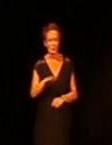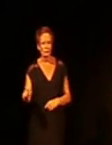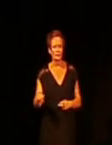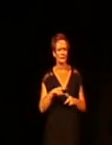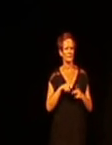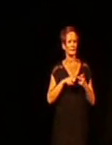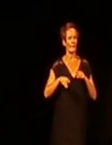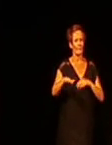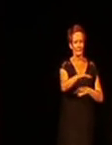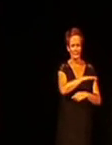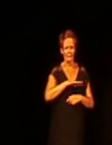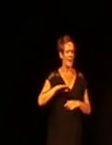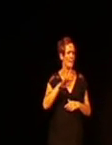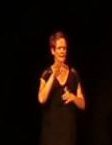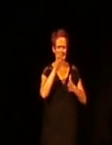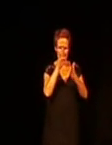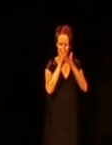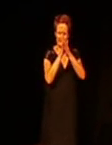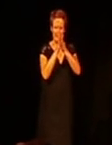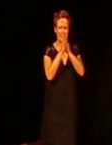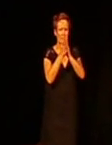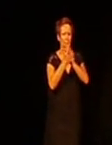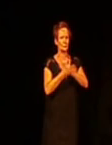in their lives doesn't go away.